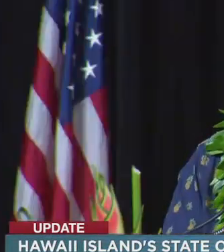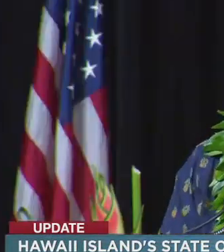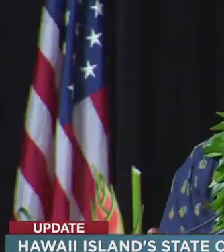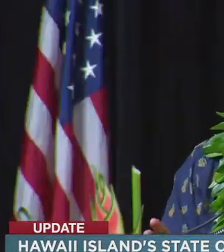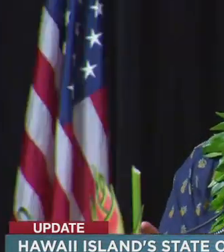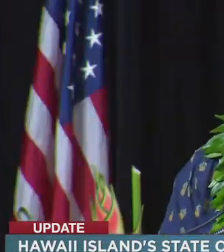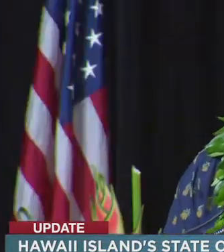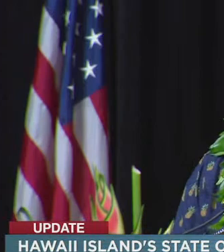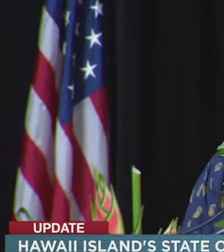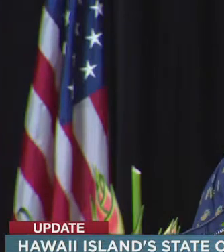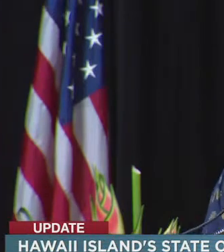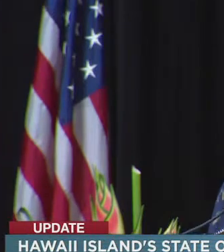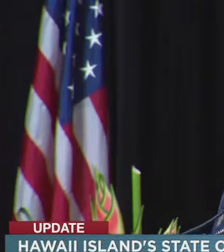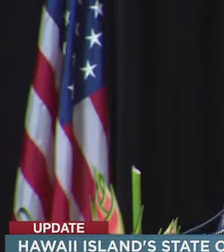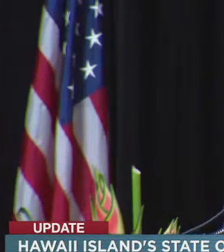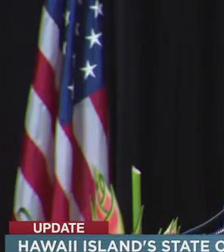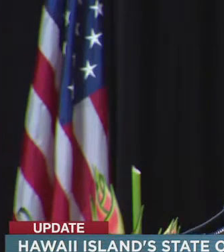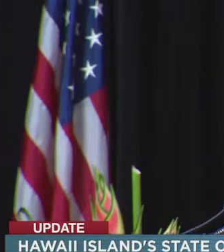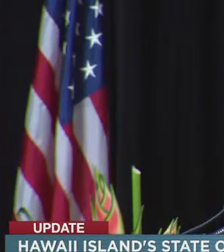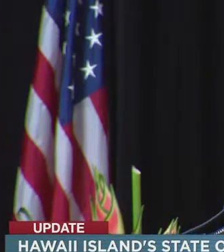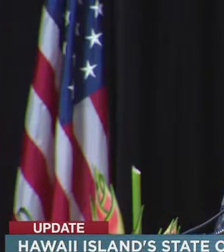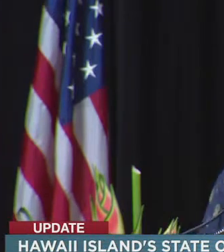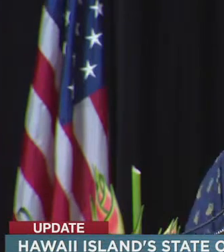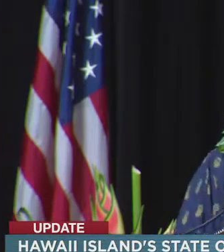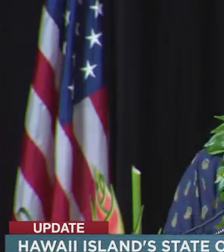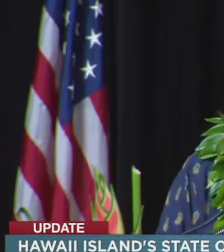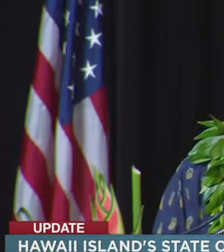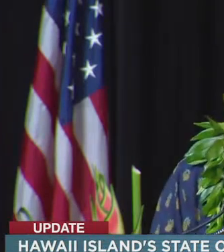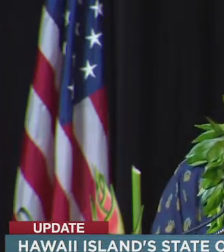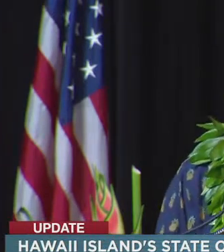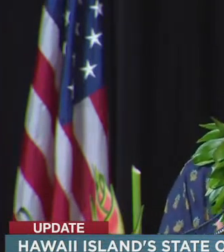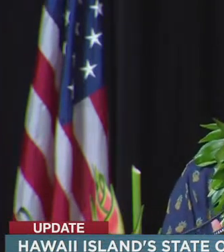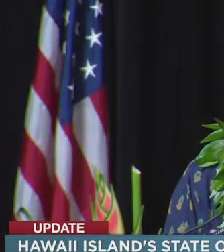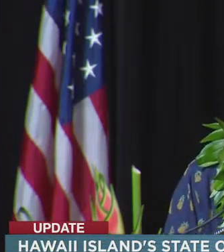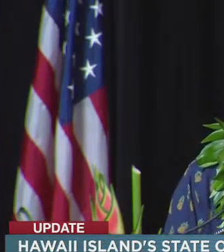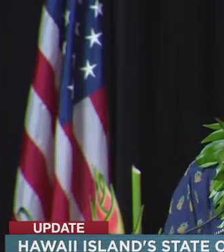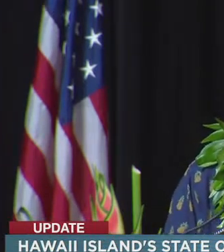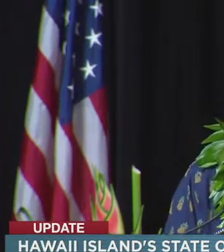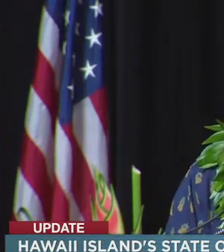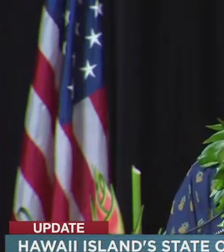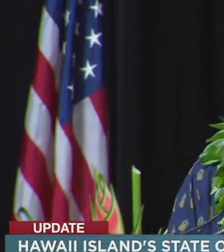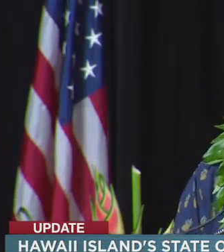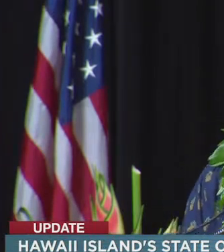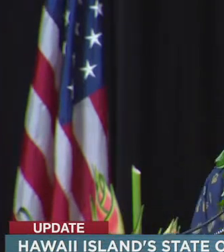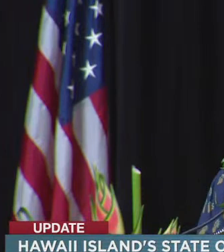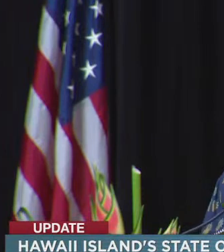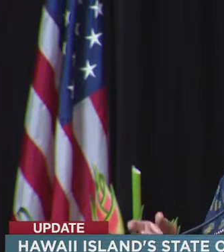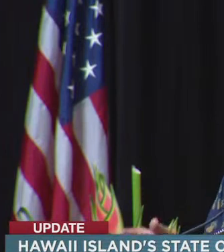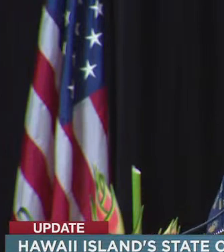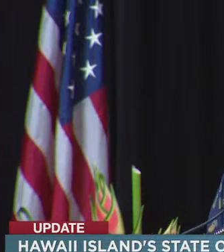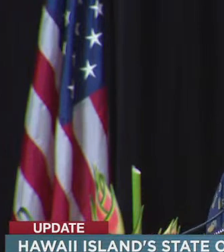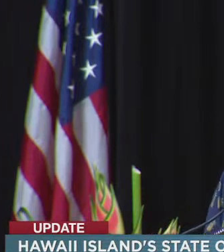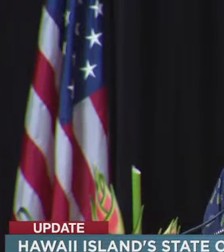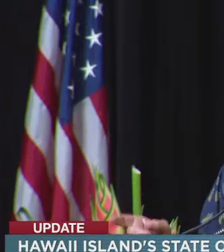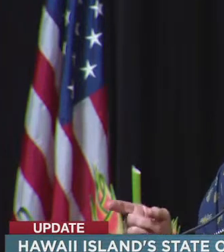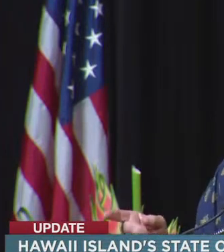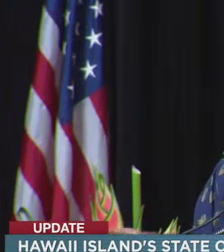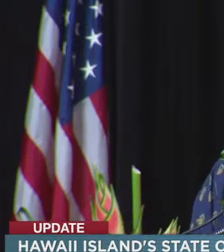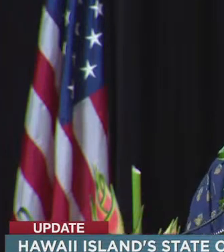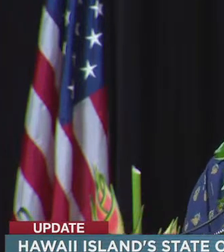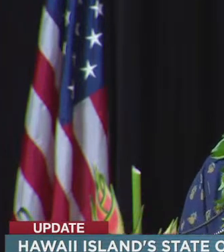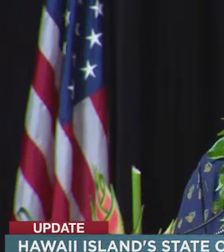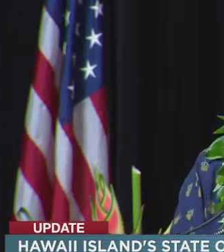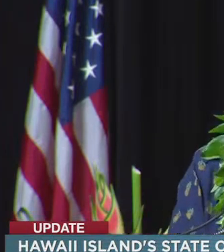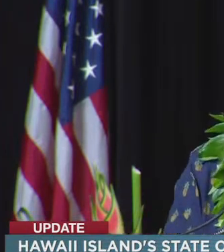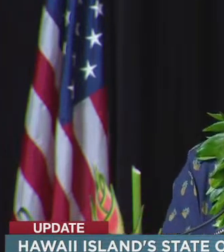Mayor Rick Blangiardi will also deliver his State of the City address. He'll speak from the Mission Memorial Auditorium at 11 a.m., and we